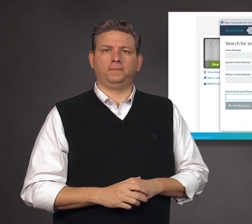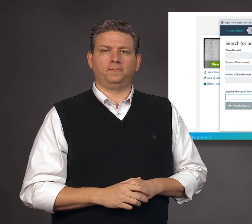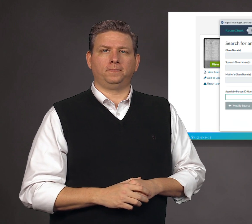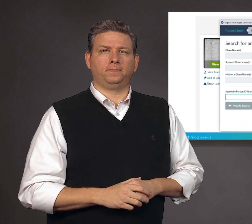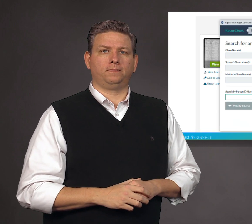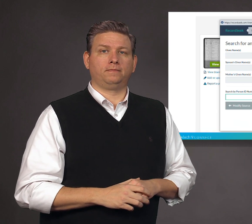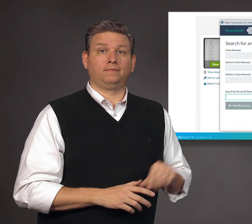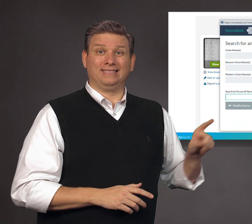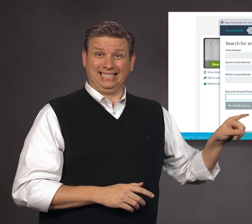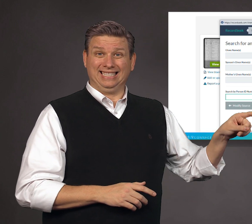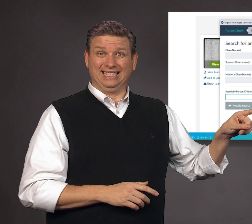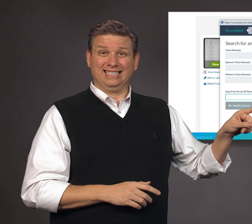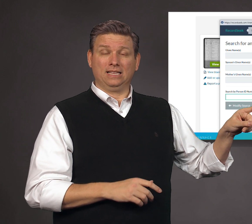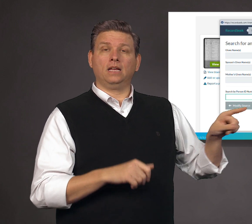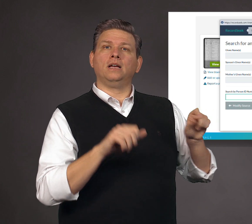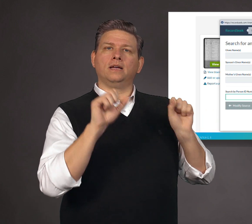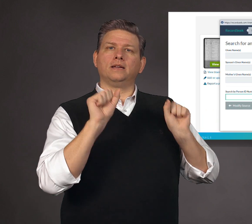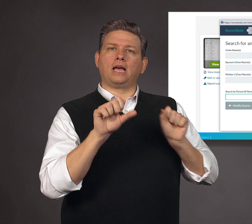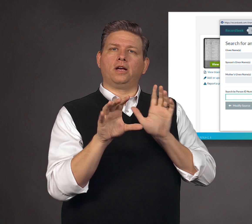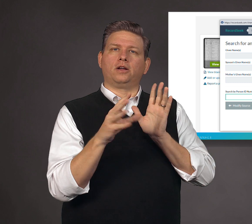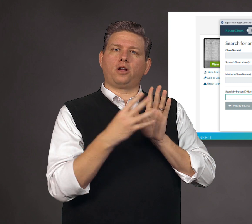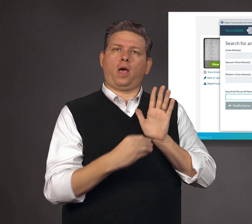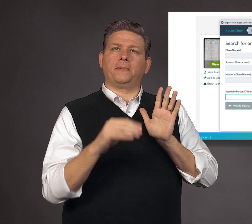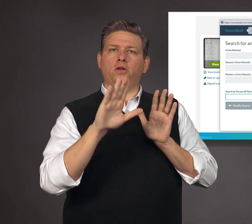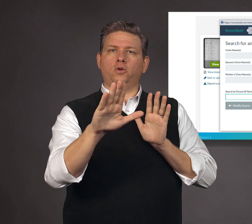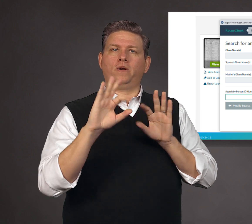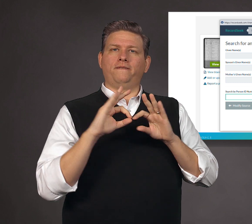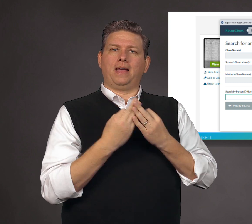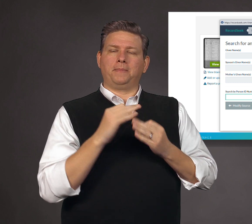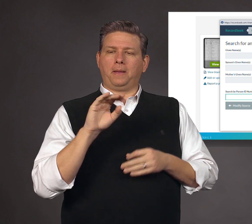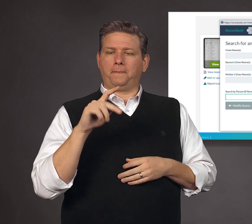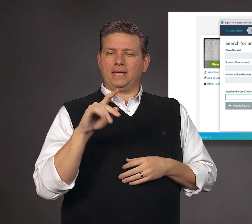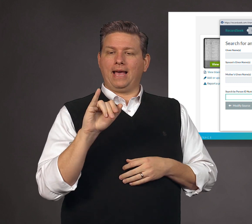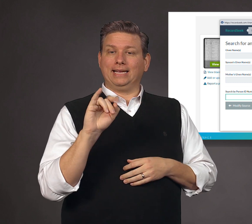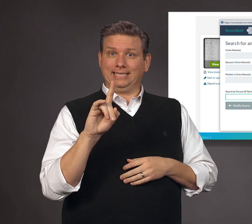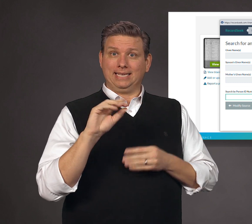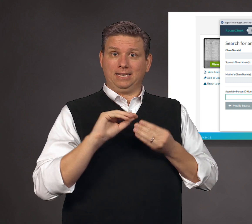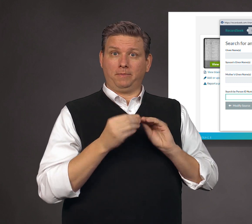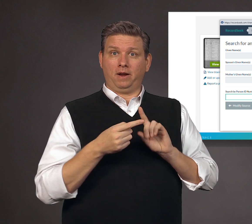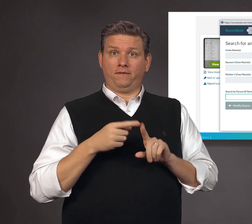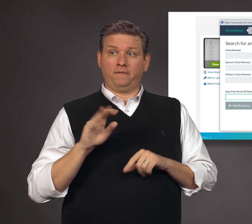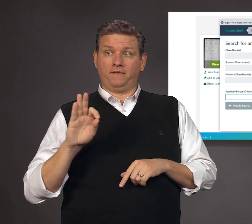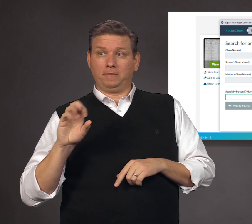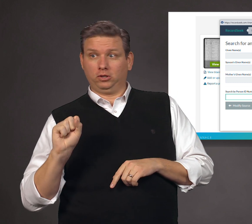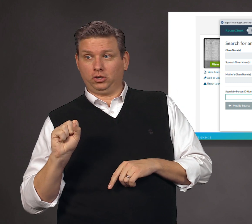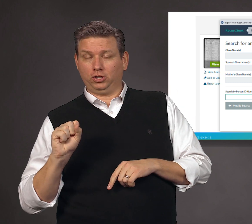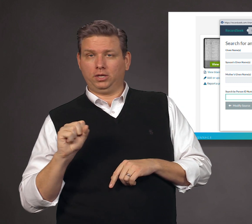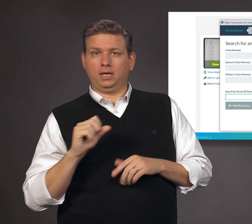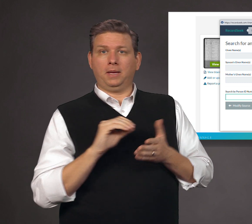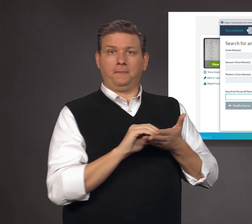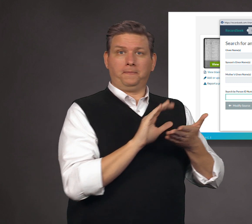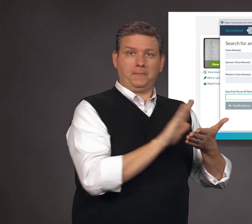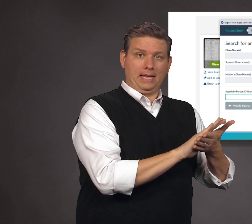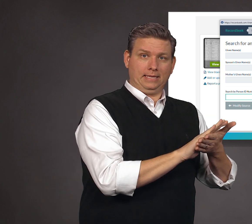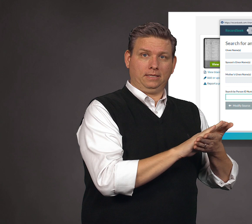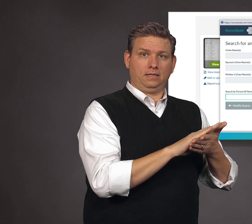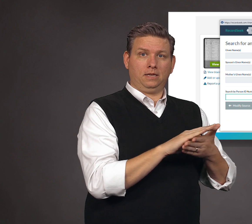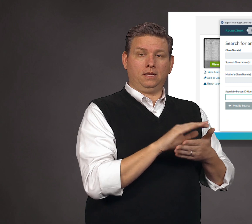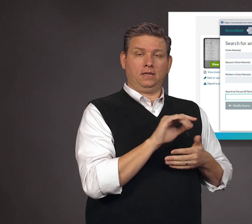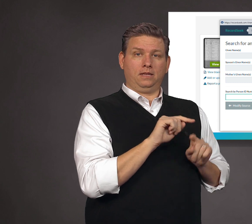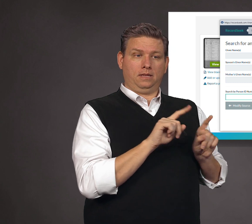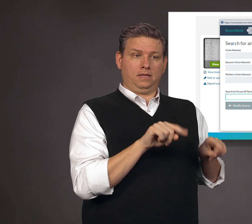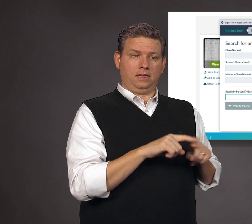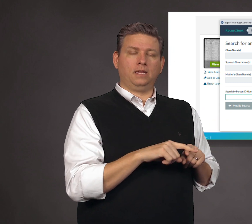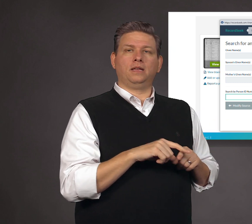On this page, you can simply copy your ancestor's PID number from FamilySearch and paste it into the bottom field, then